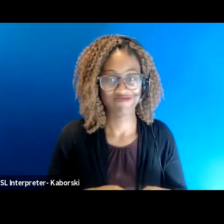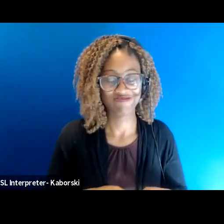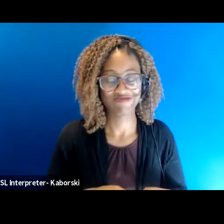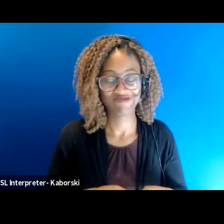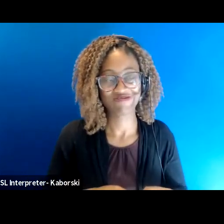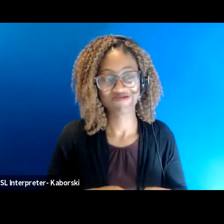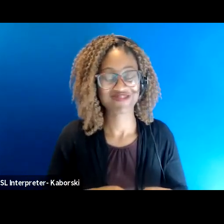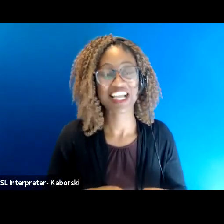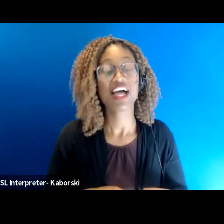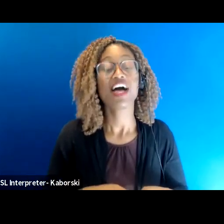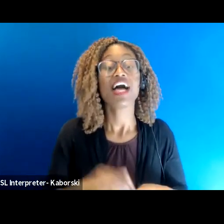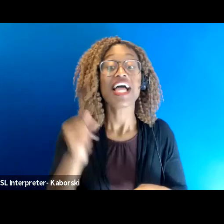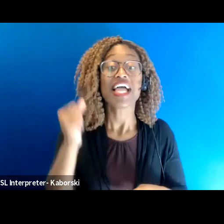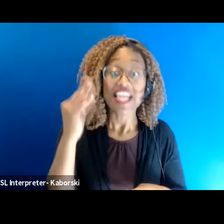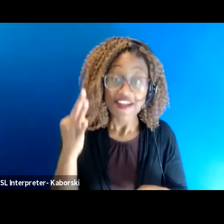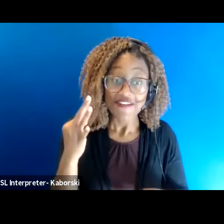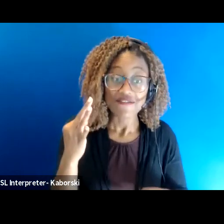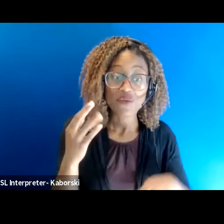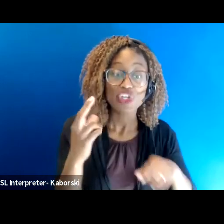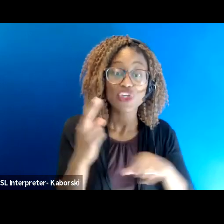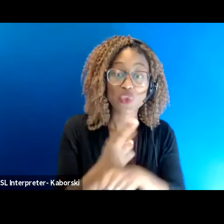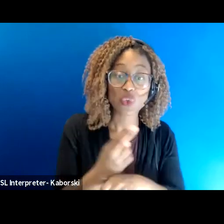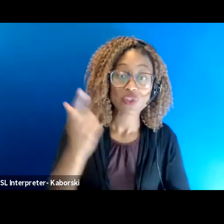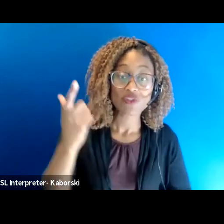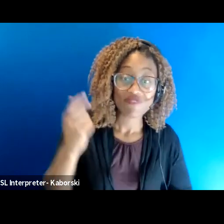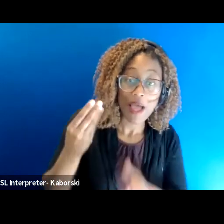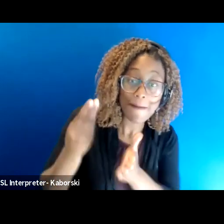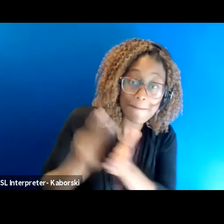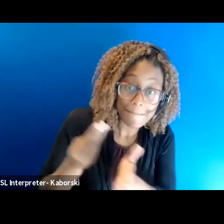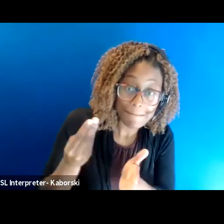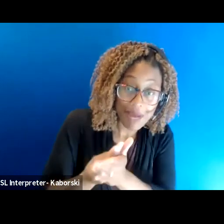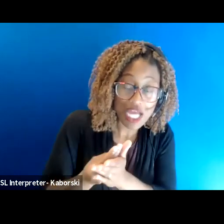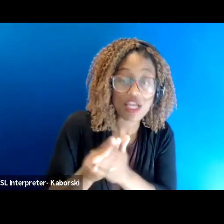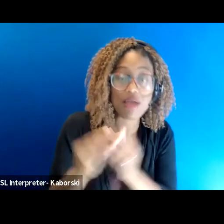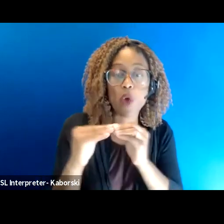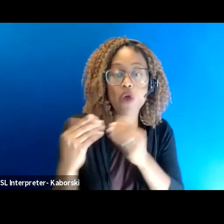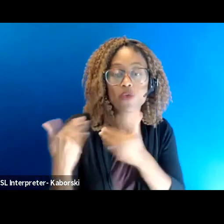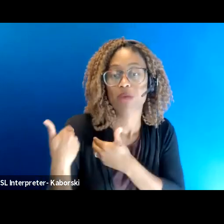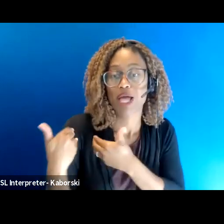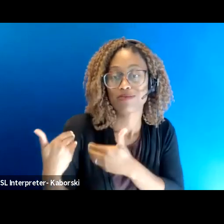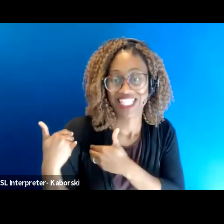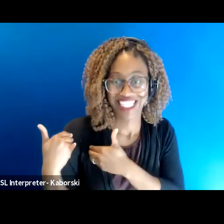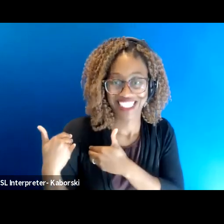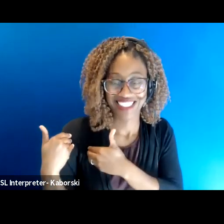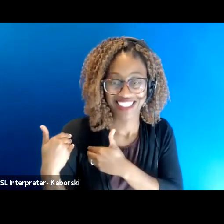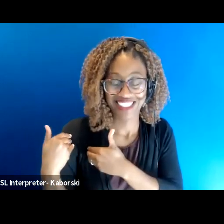If we use our funding responsibly,